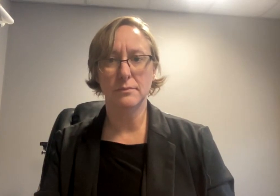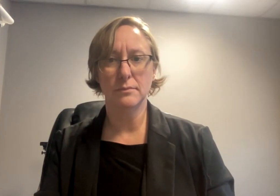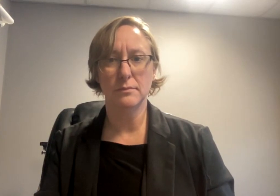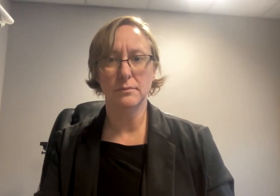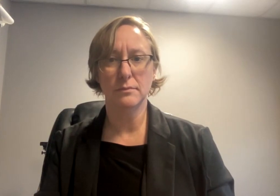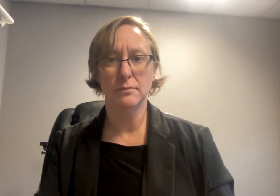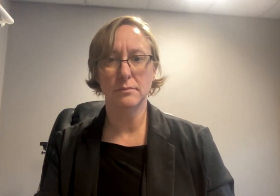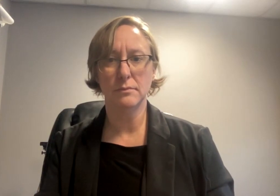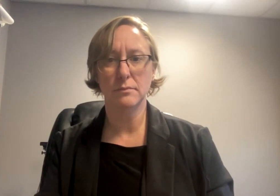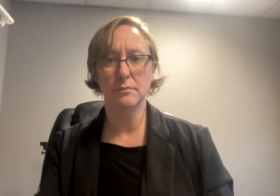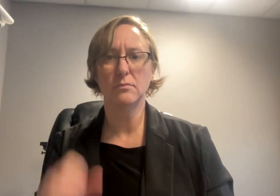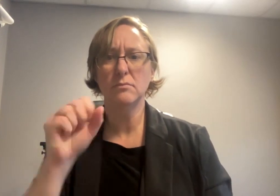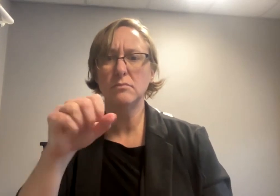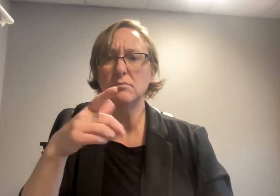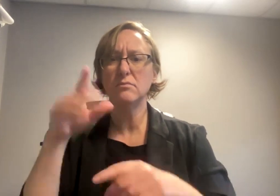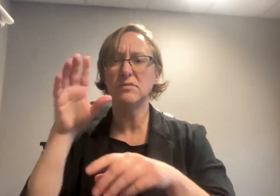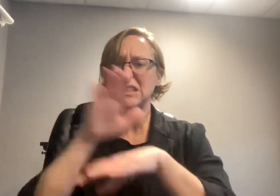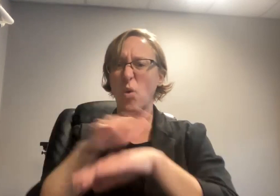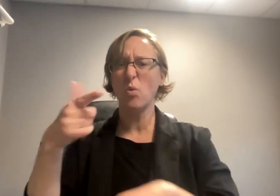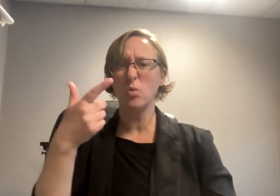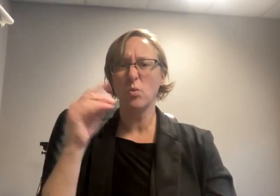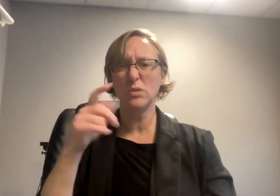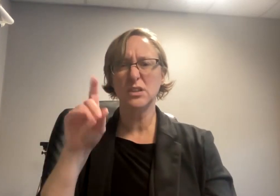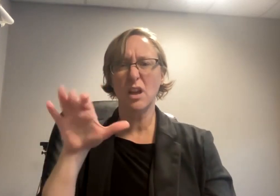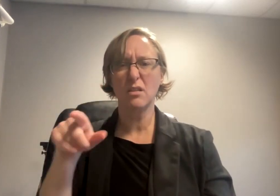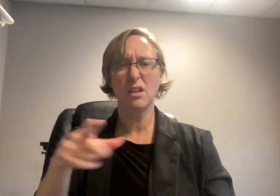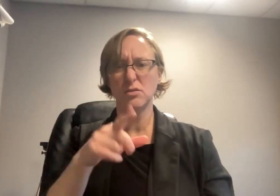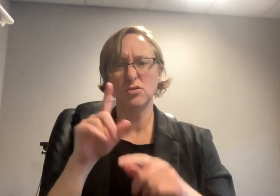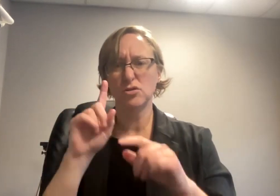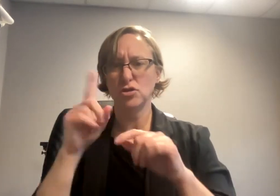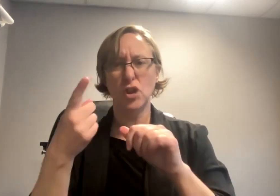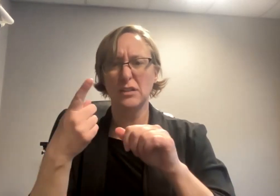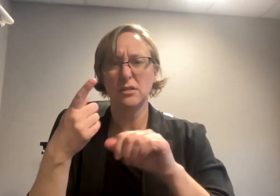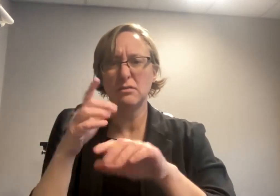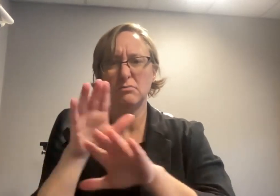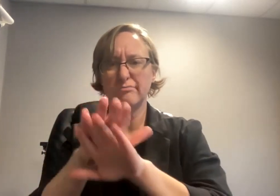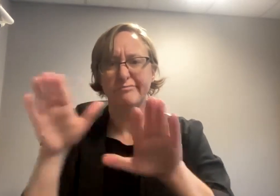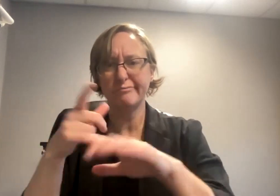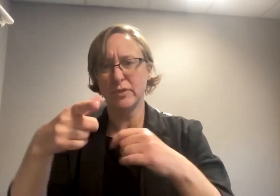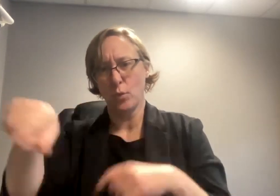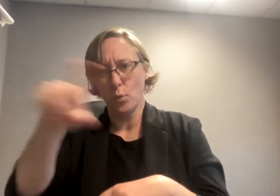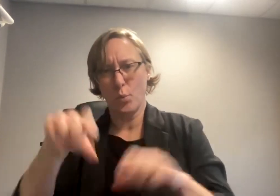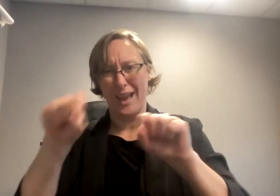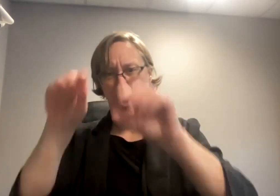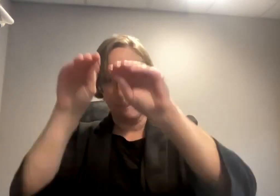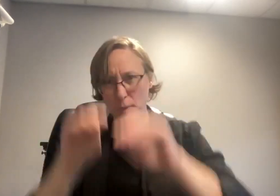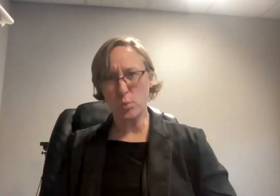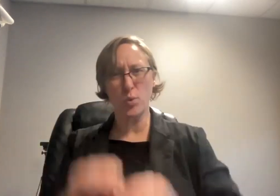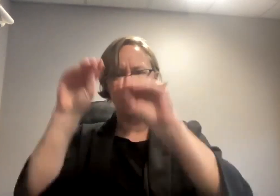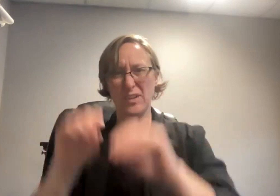Will we have access to both the list of both sets of questions? Yeah, I think so.